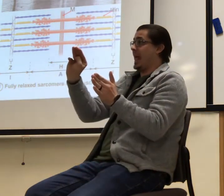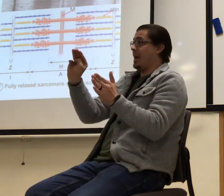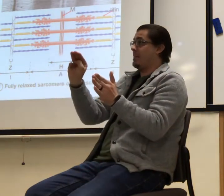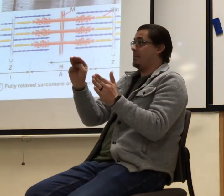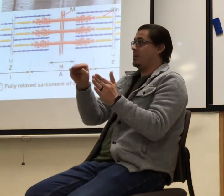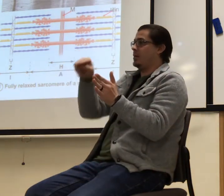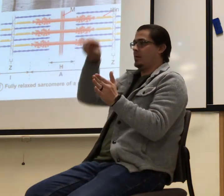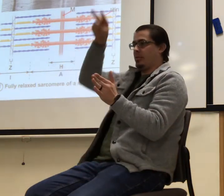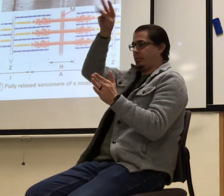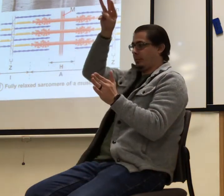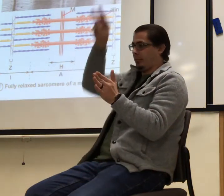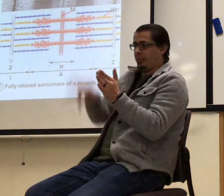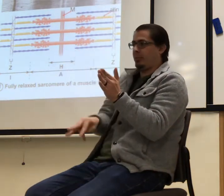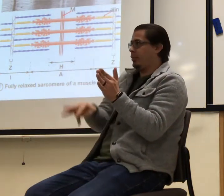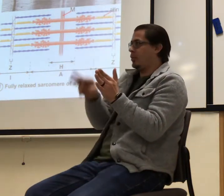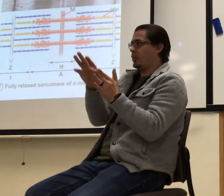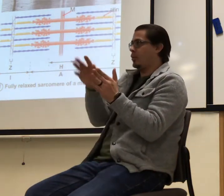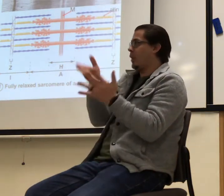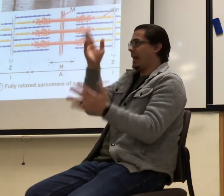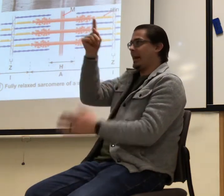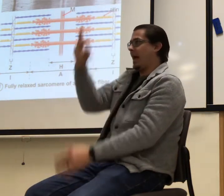Yeah. Okay, well,